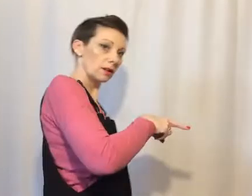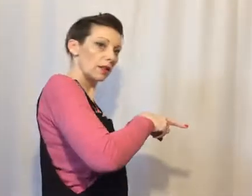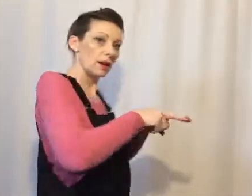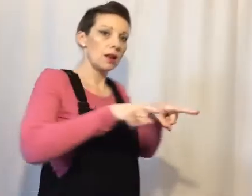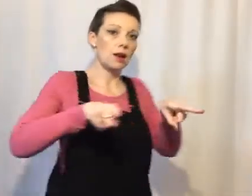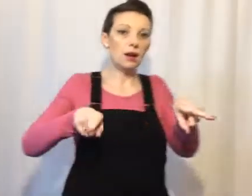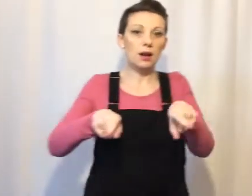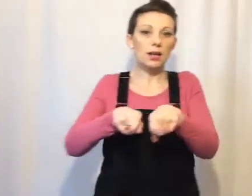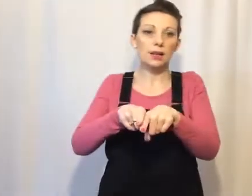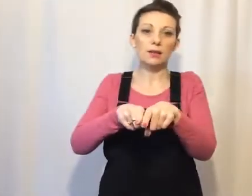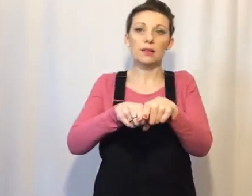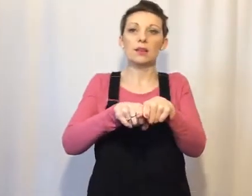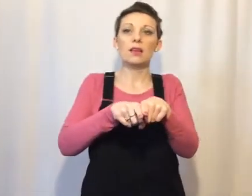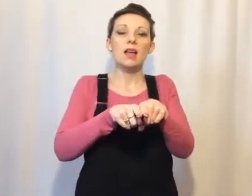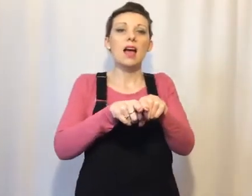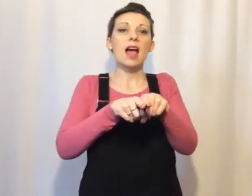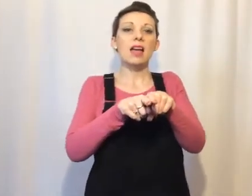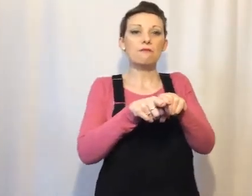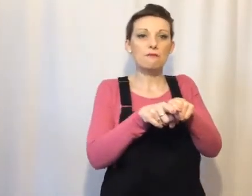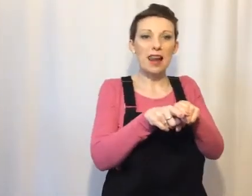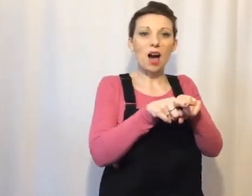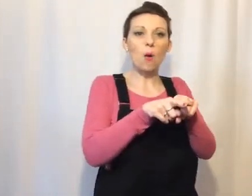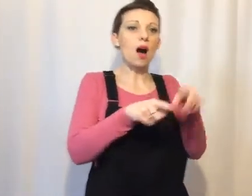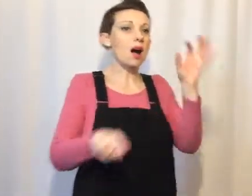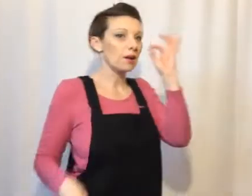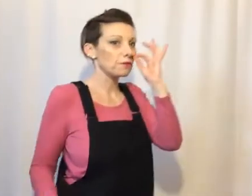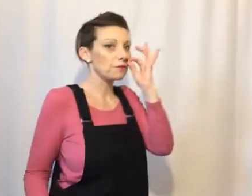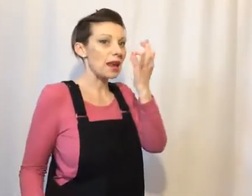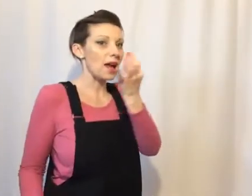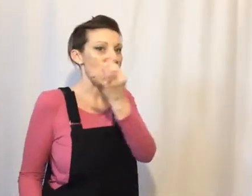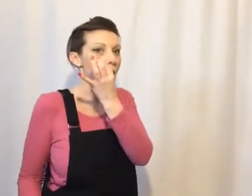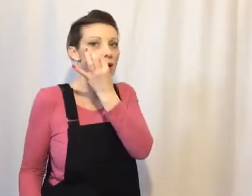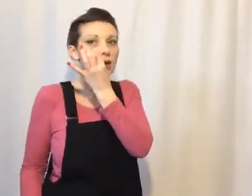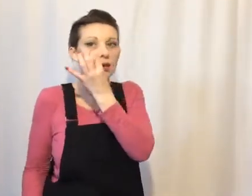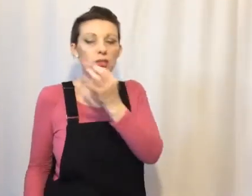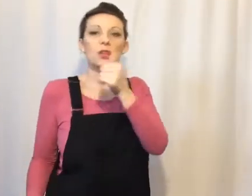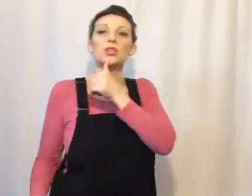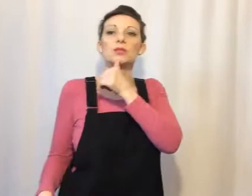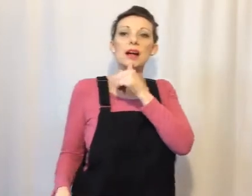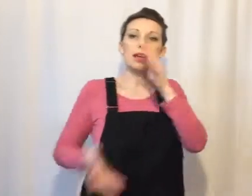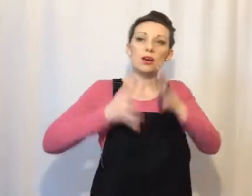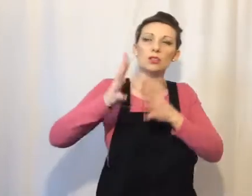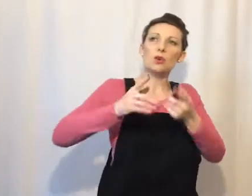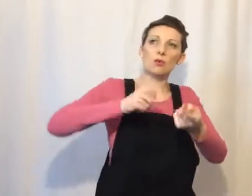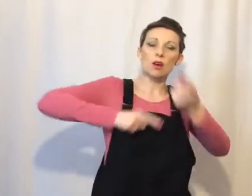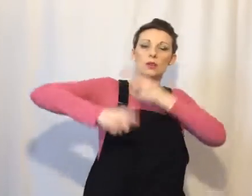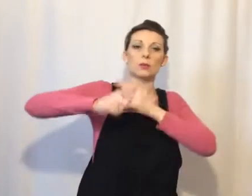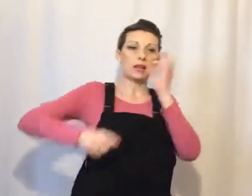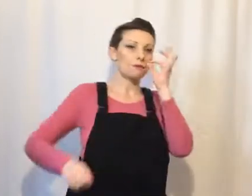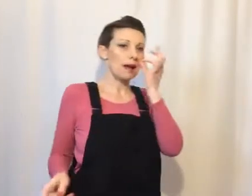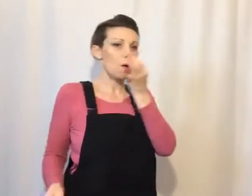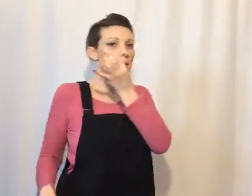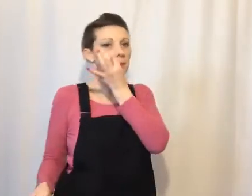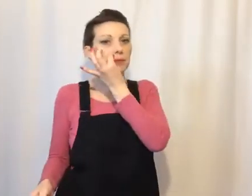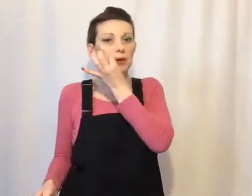that, like a flower, flower. So we used that in our song last week, flower.